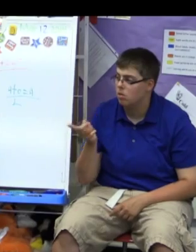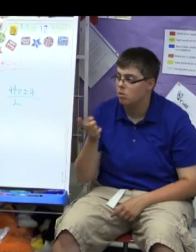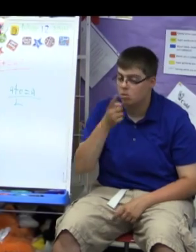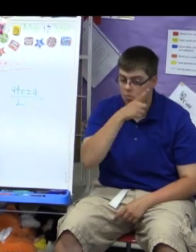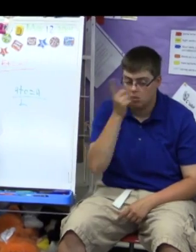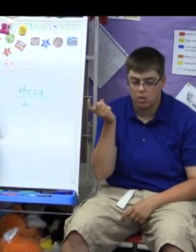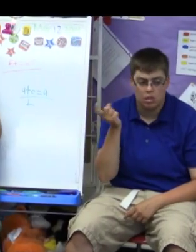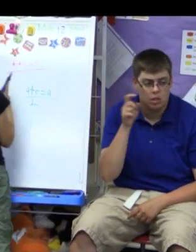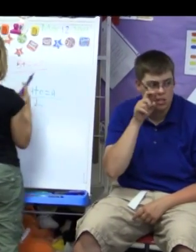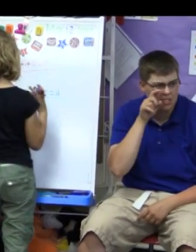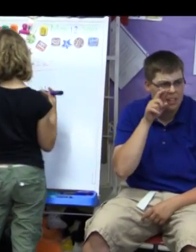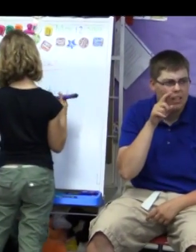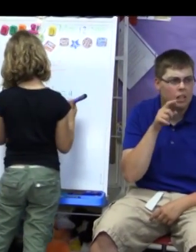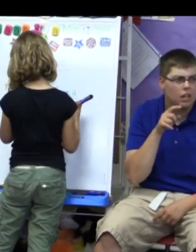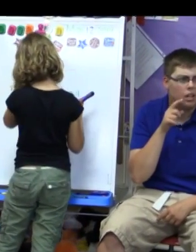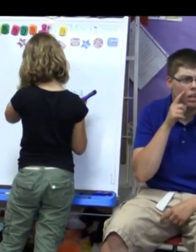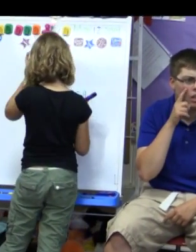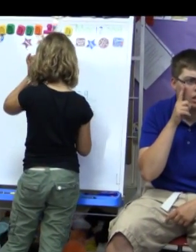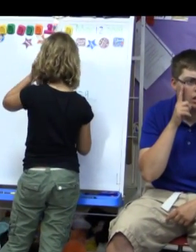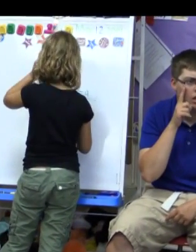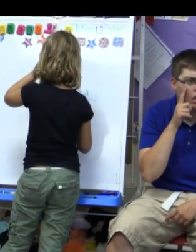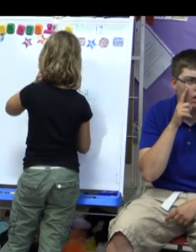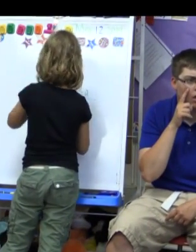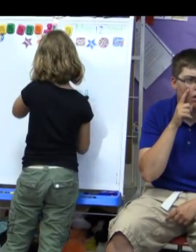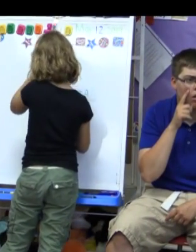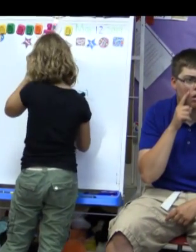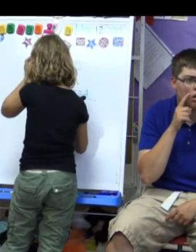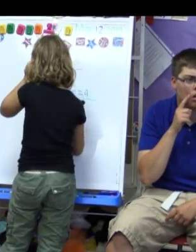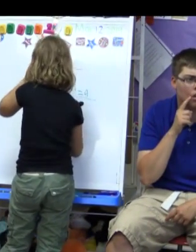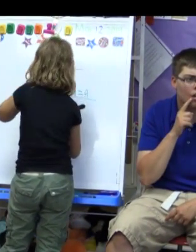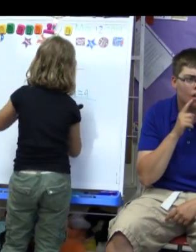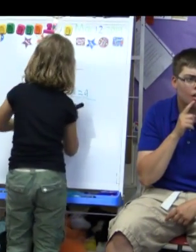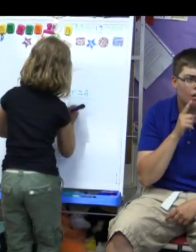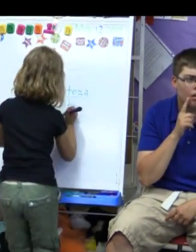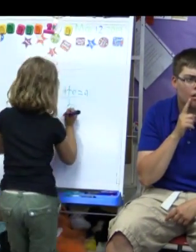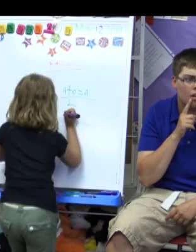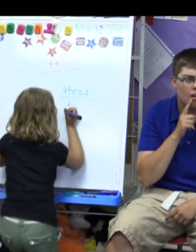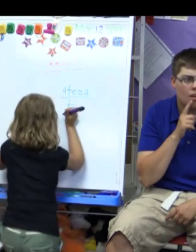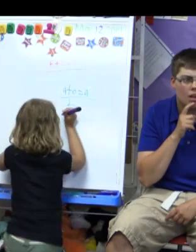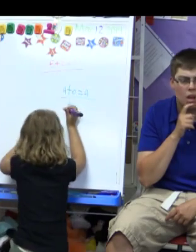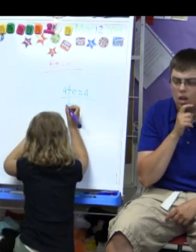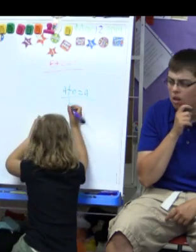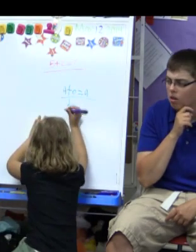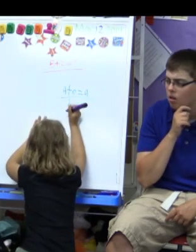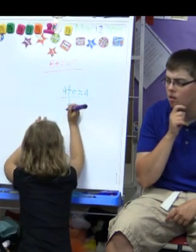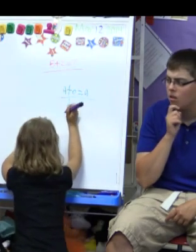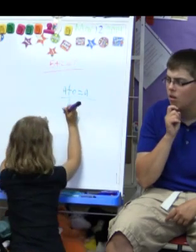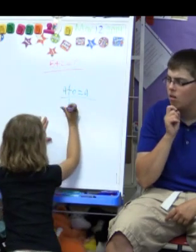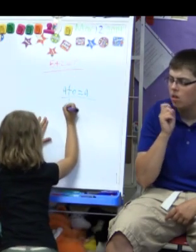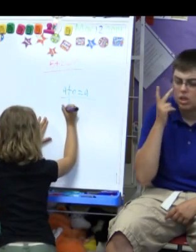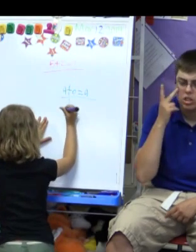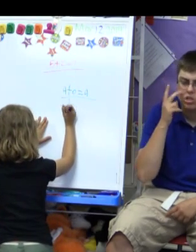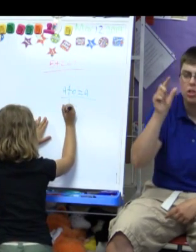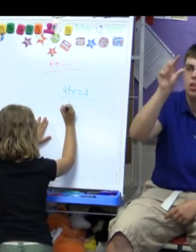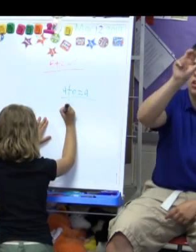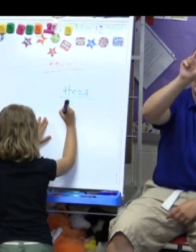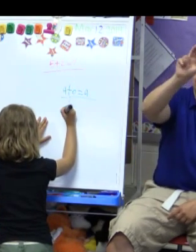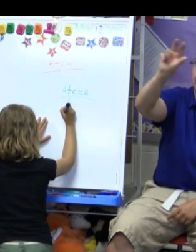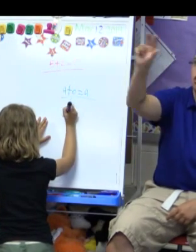Because this one is on the green, and I said it was three.